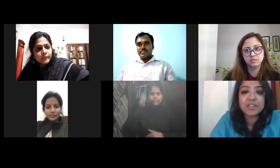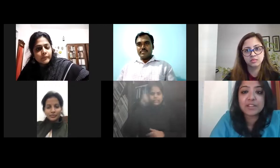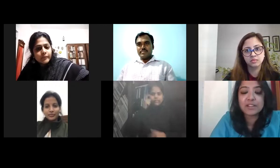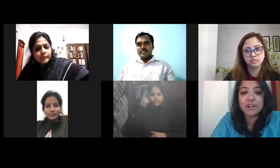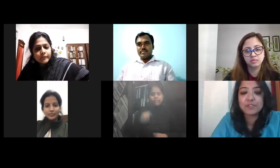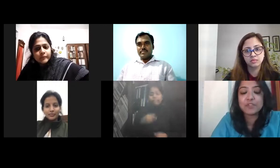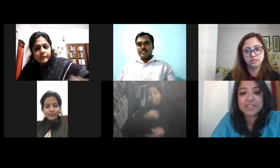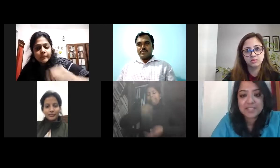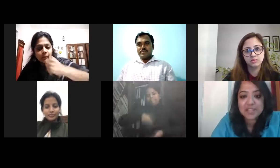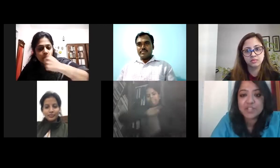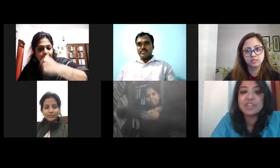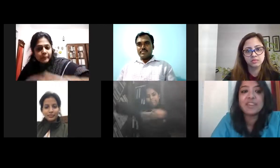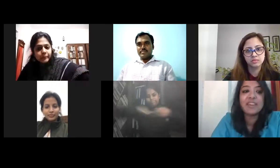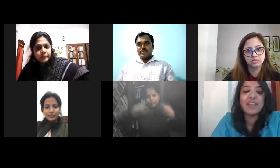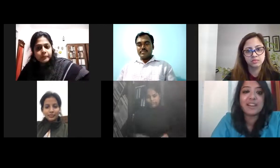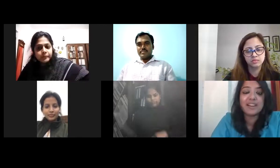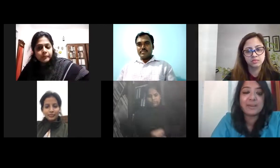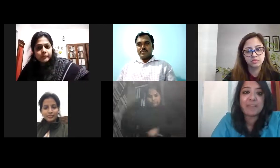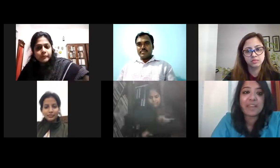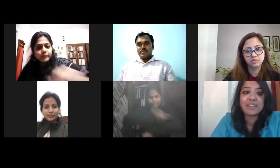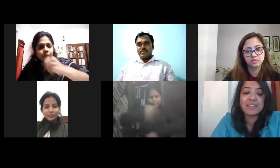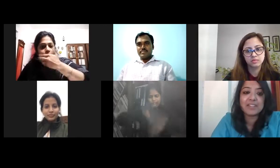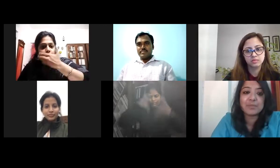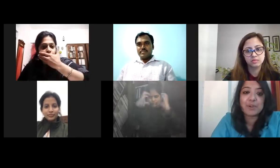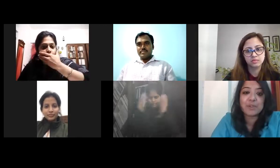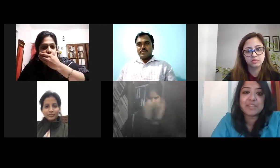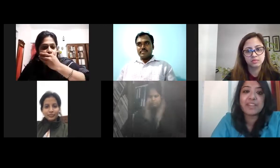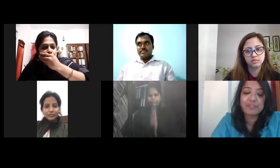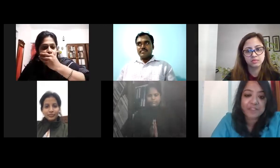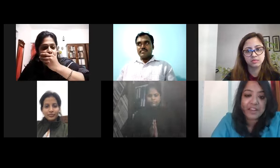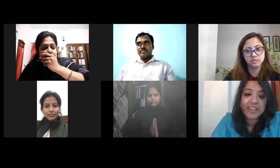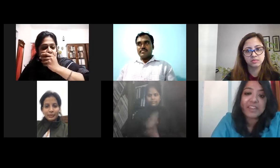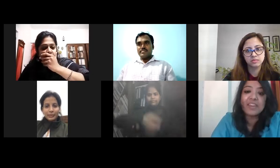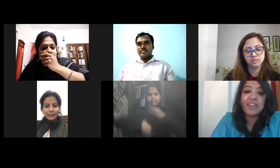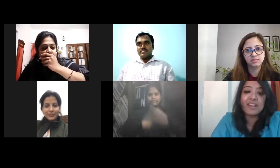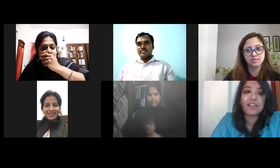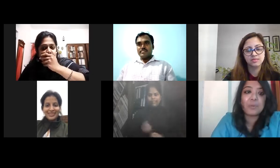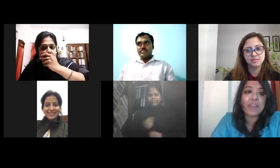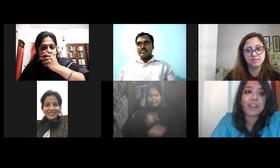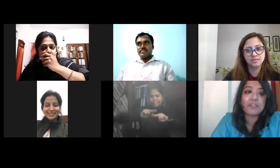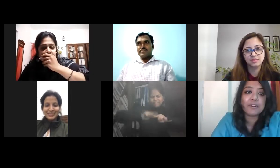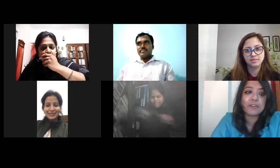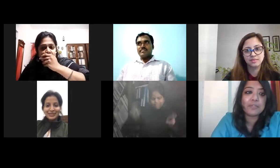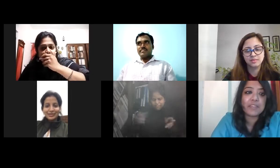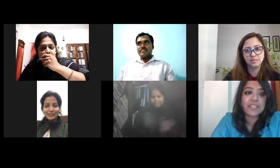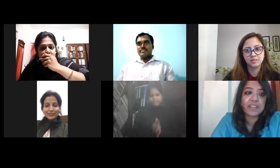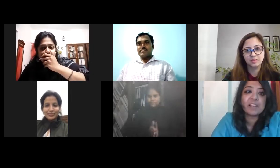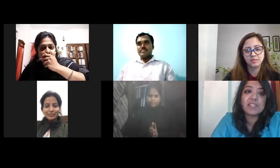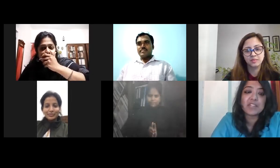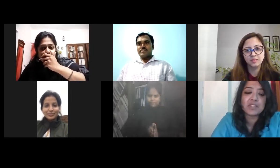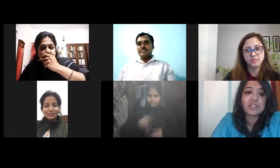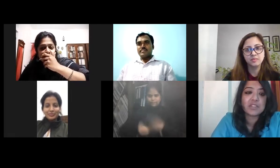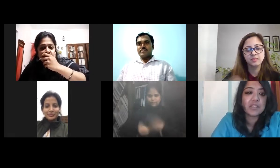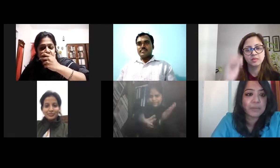end of today's session. And tomorrow is the grand finale. We have the